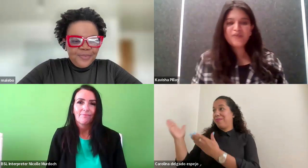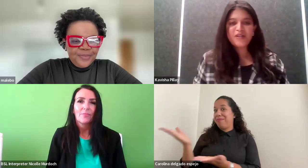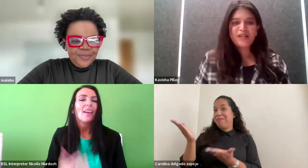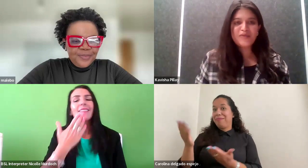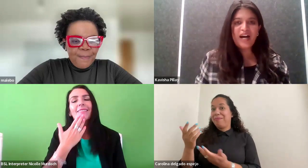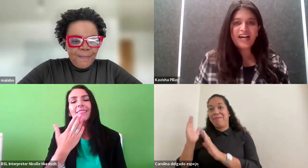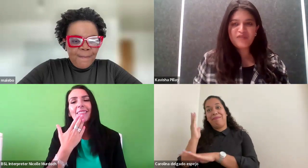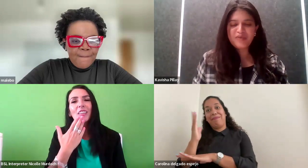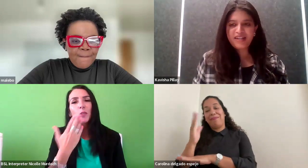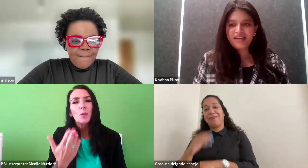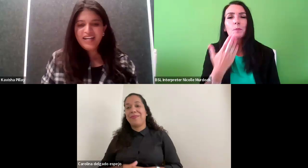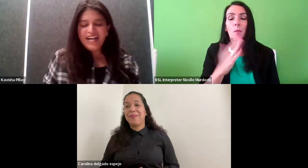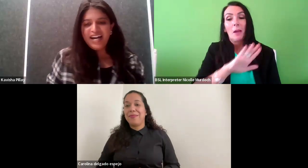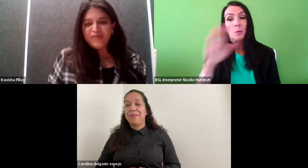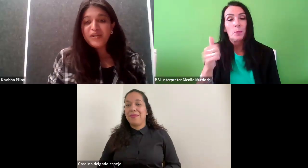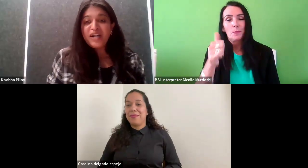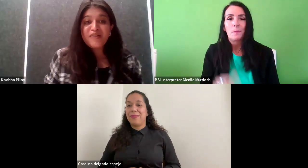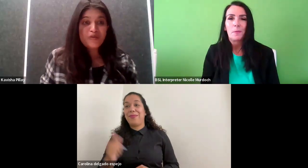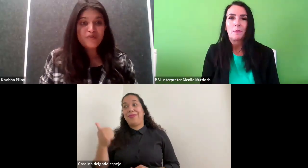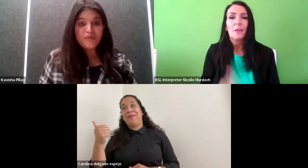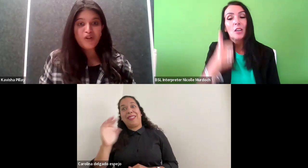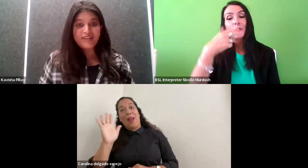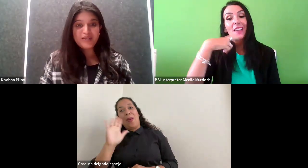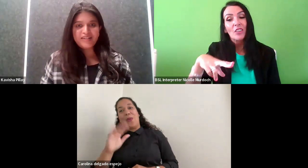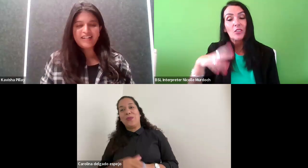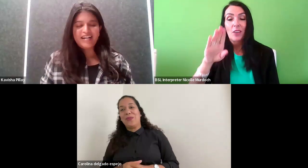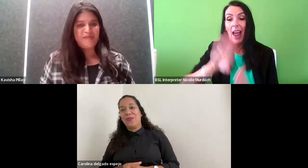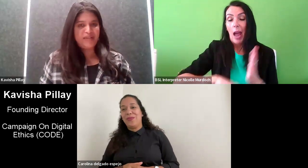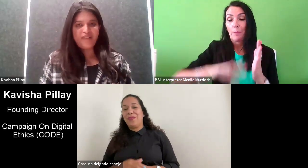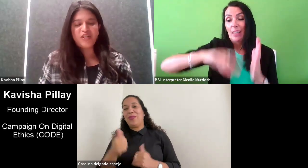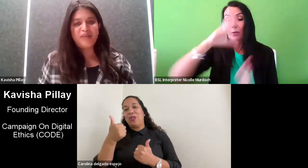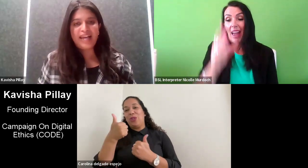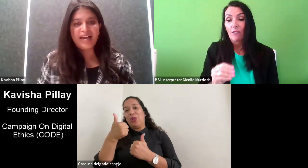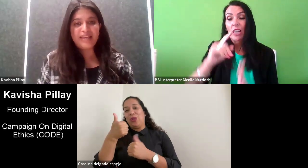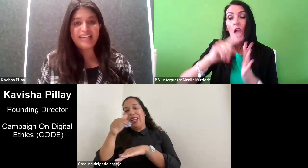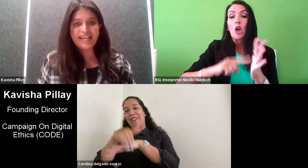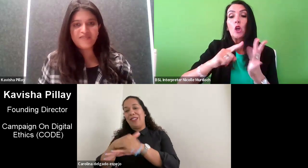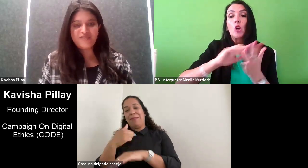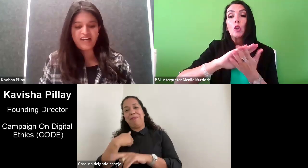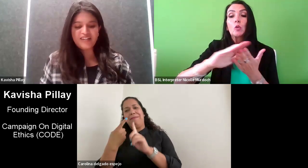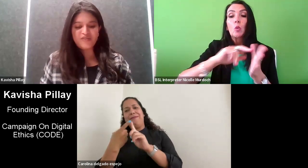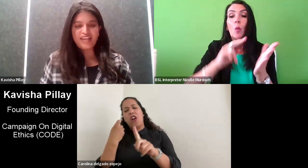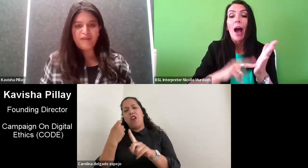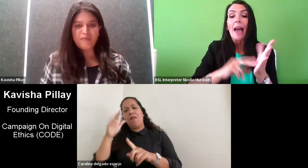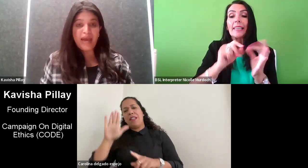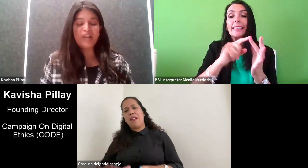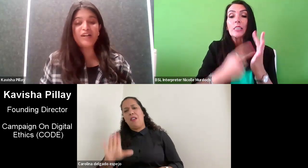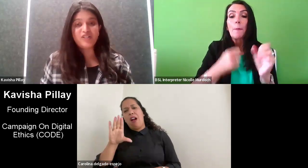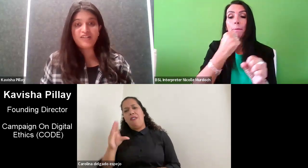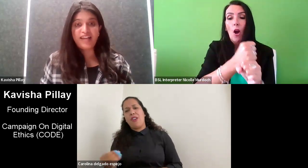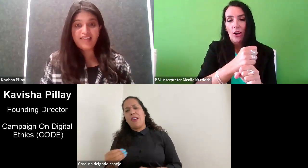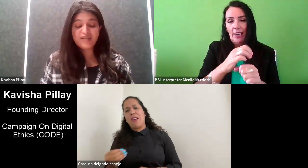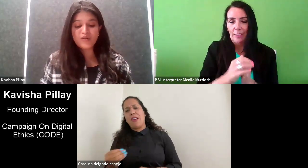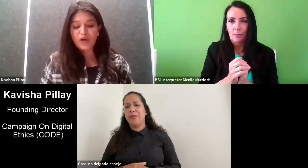Thanks so much, Malebo. Hi, everybody. Good afternoon from Johannesburg. I'm Kavisha Pillay. I'm the Executive Director of the Campaign